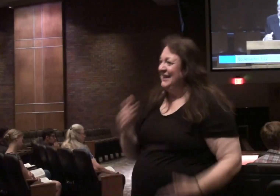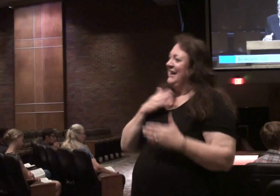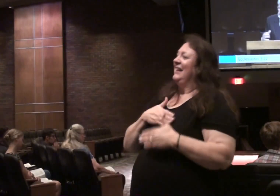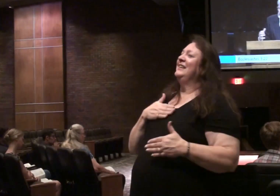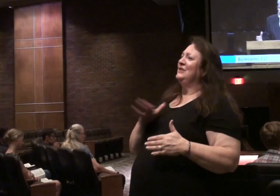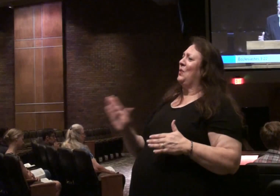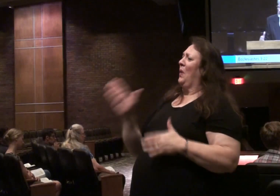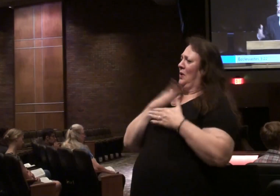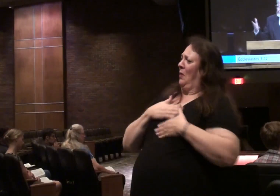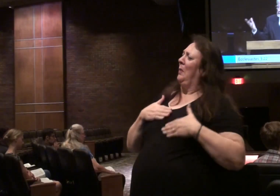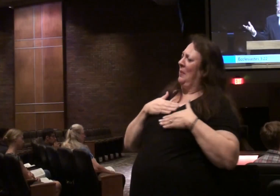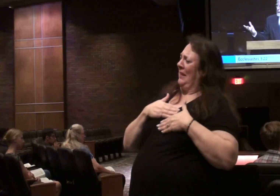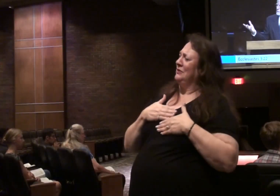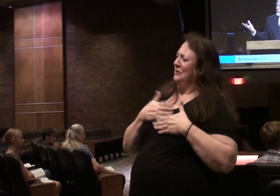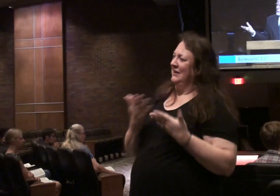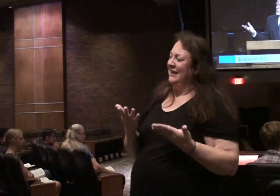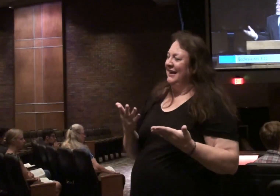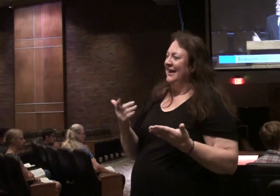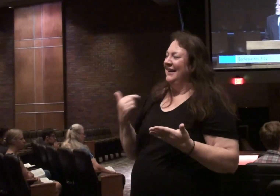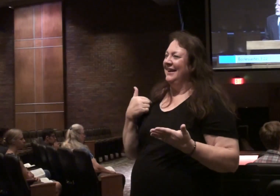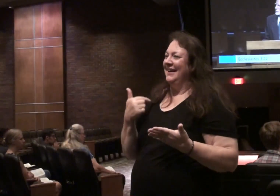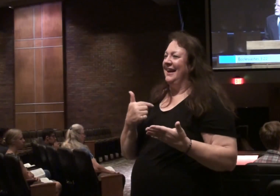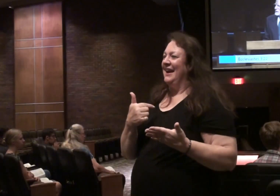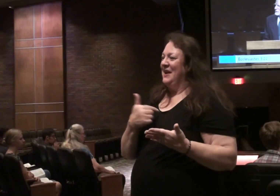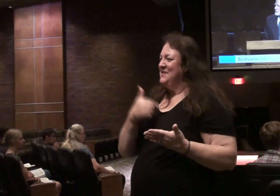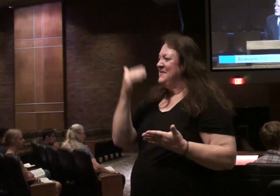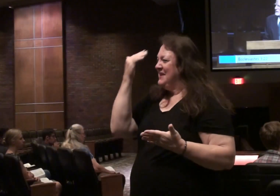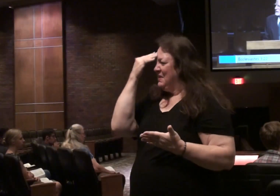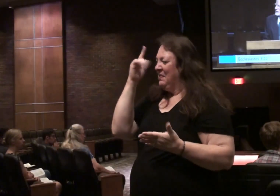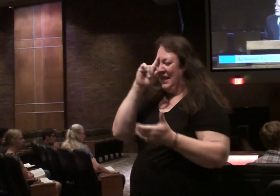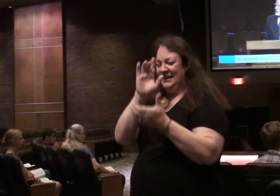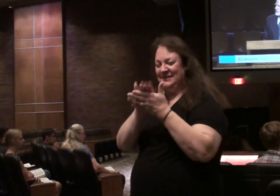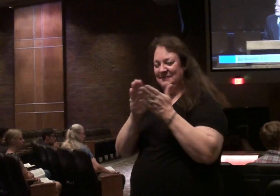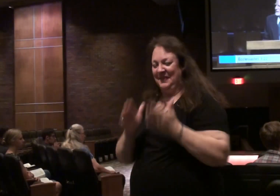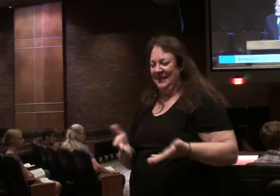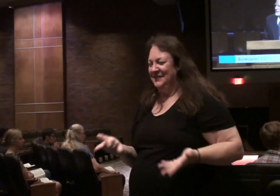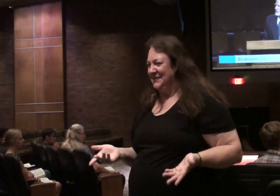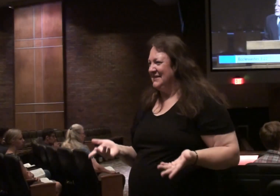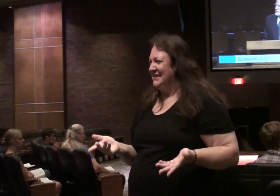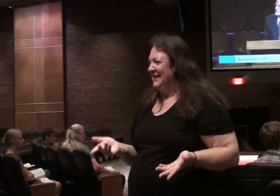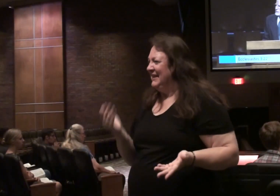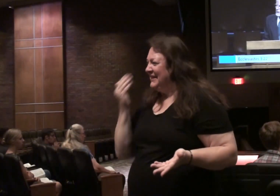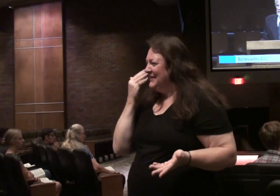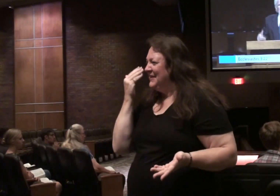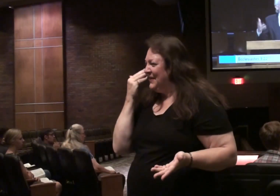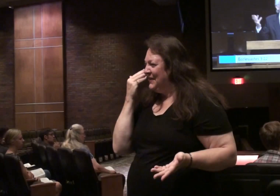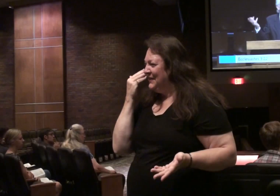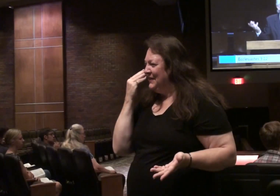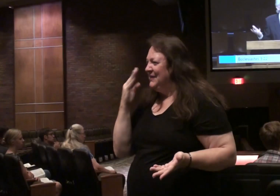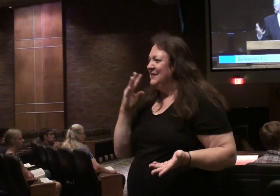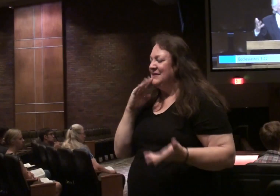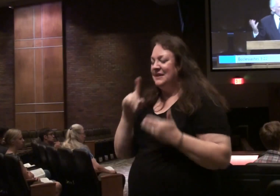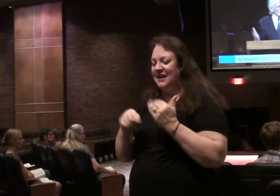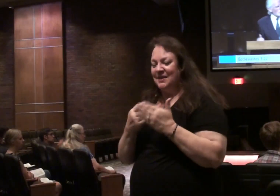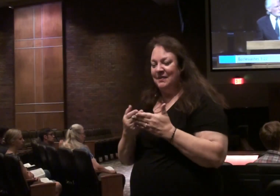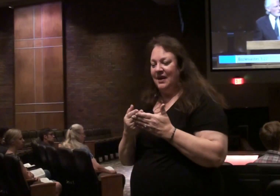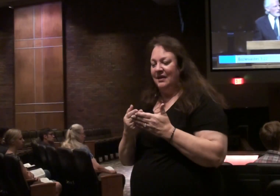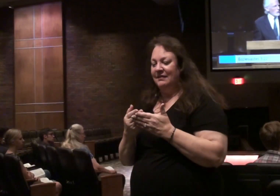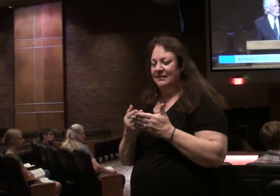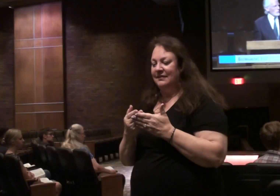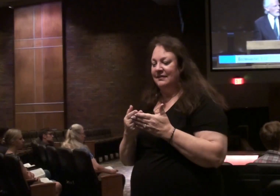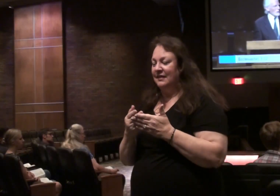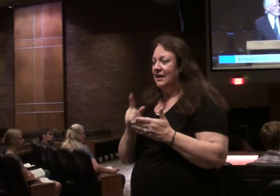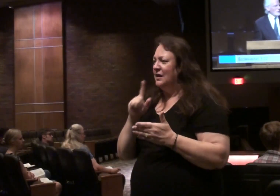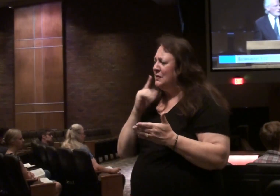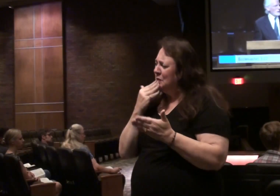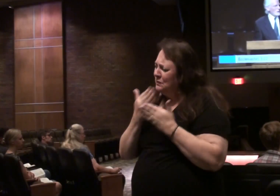the pleasures, their satisfaction. And we all realize as believers, you know, we'll talk about things you did and we really had